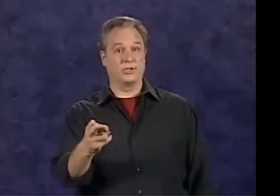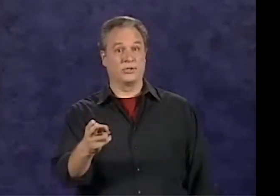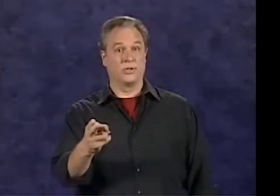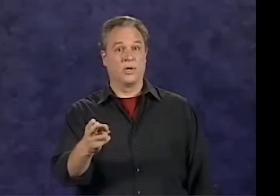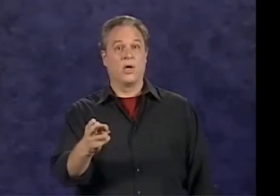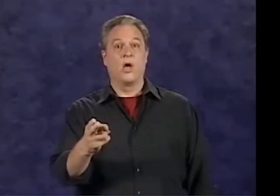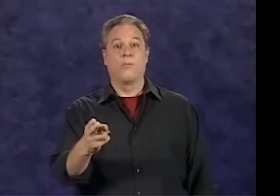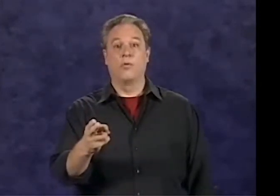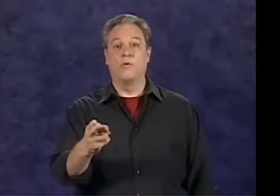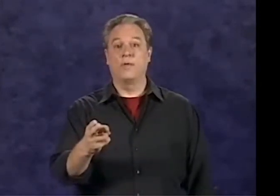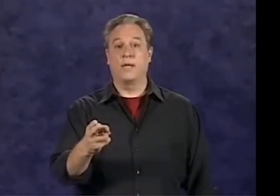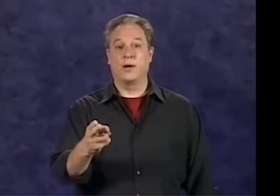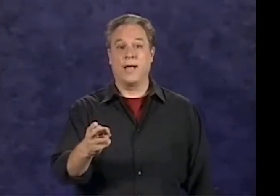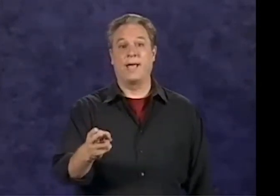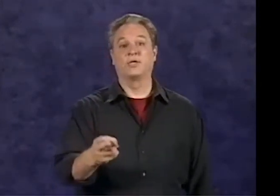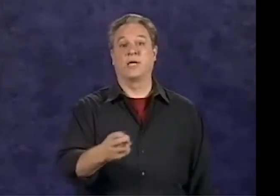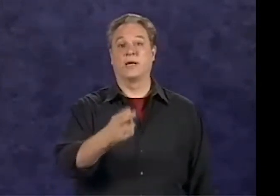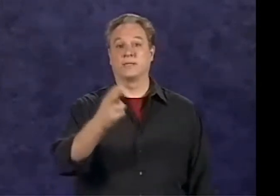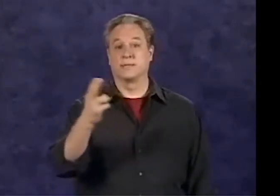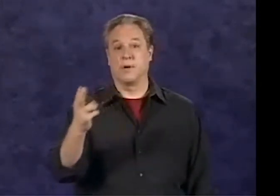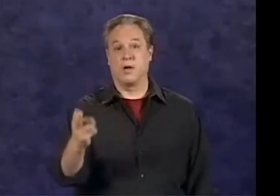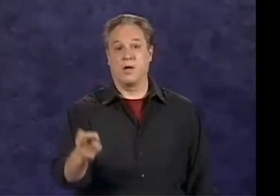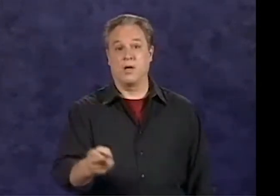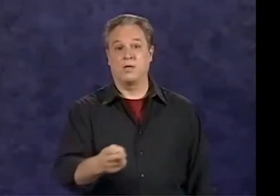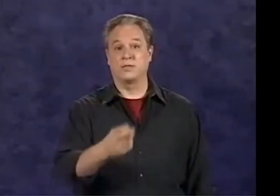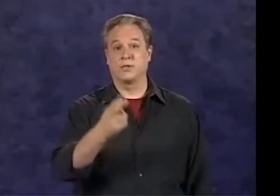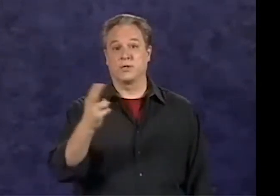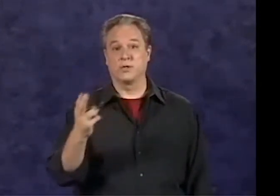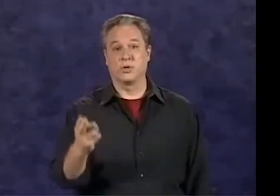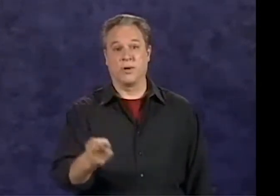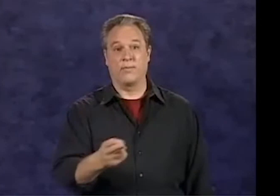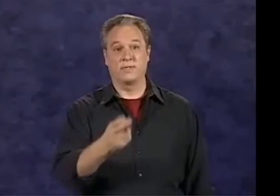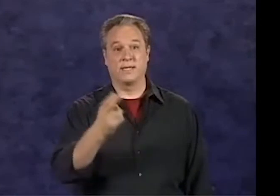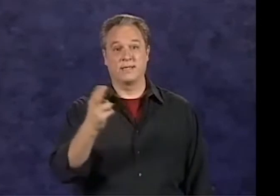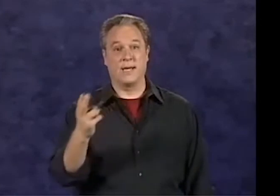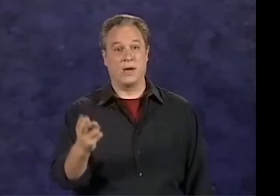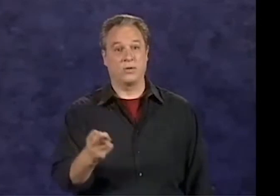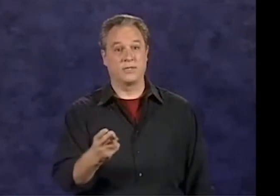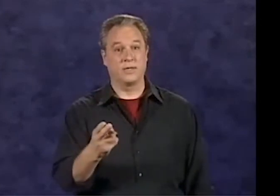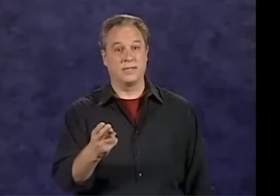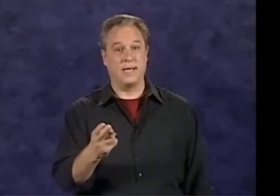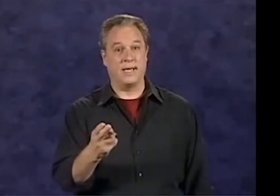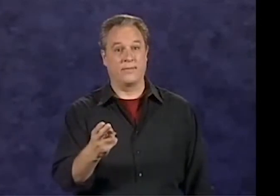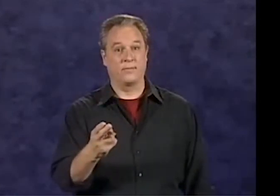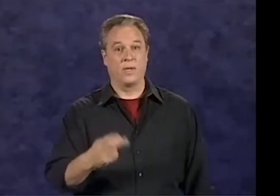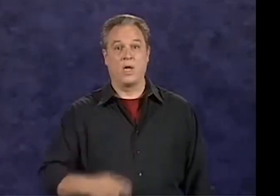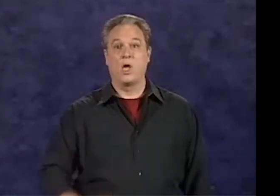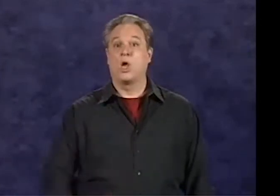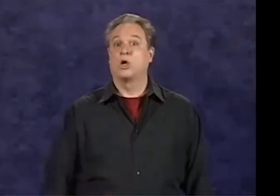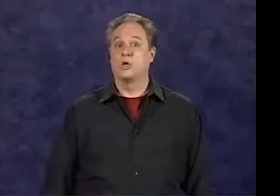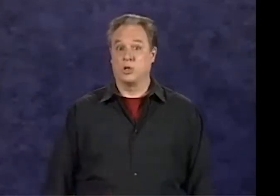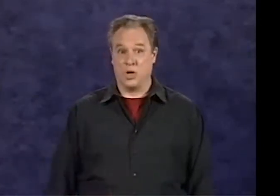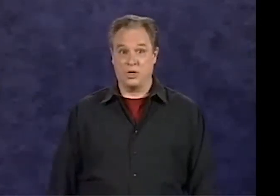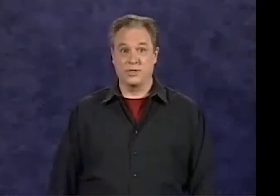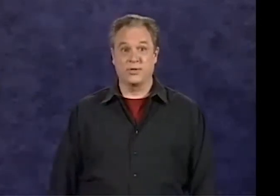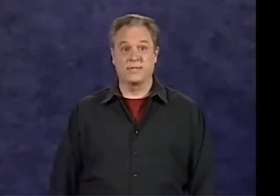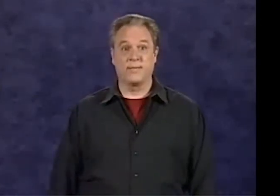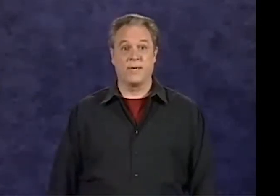H. Move the letter H in a small circle to represent the hours in the day. You'll also see